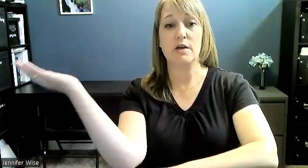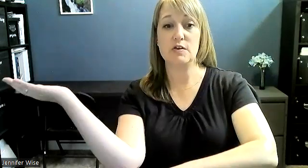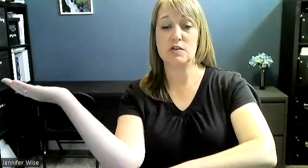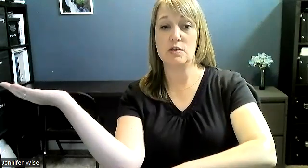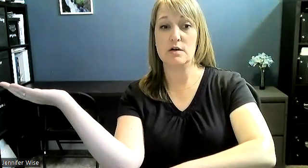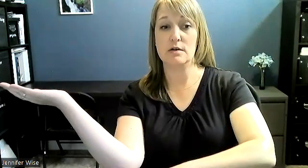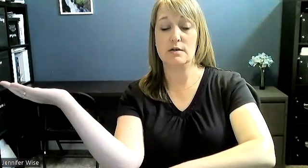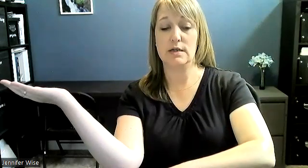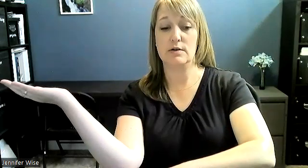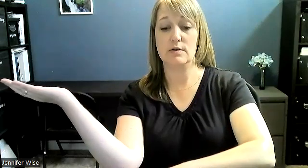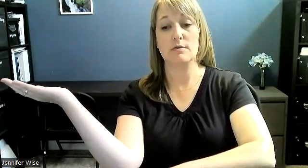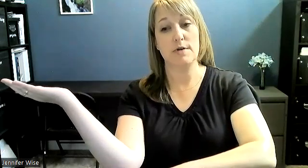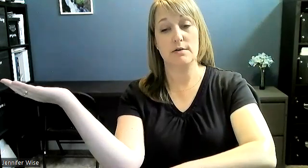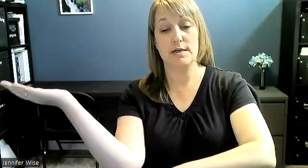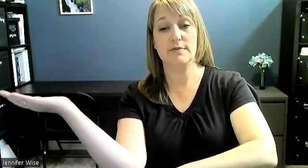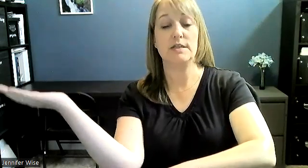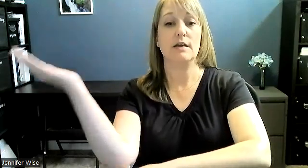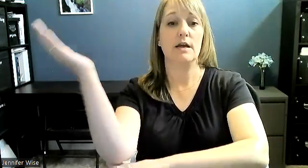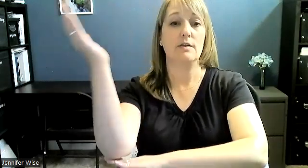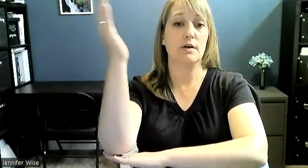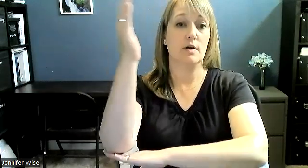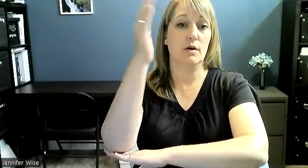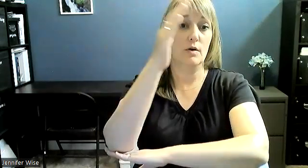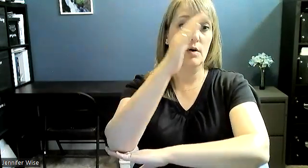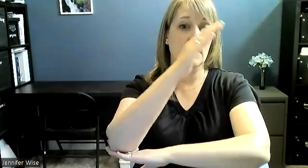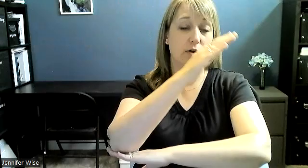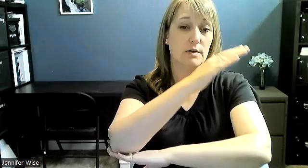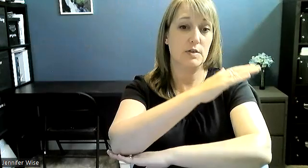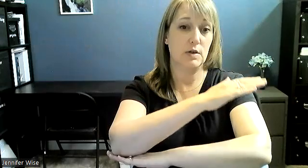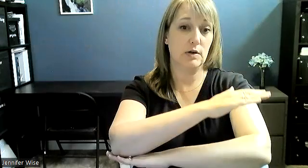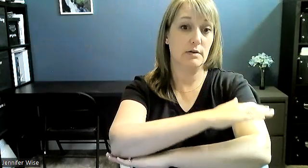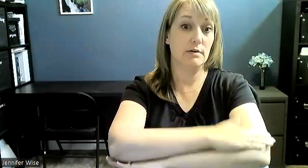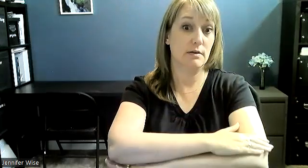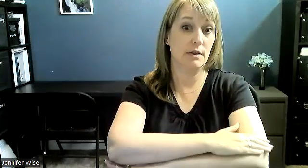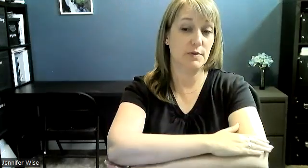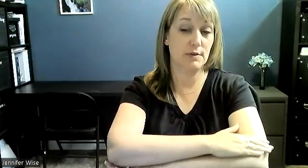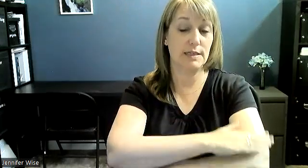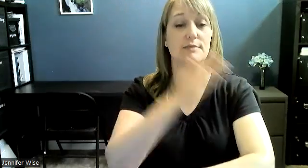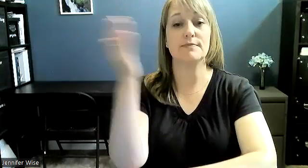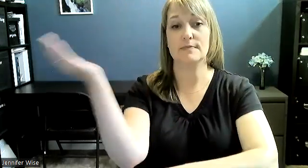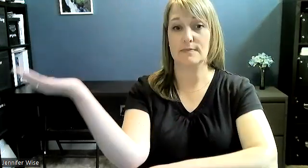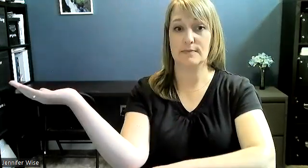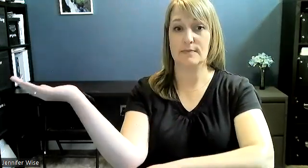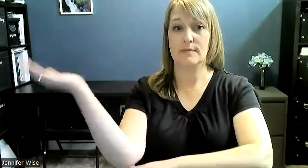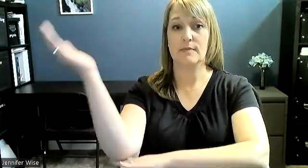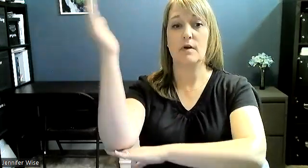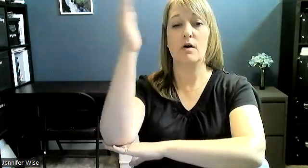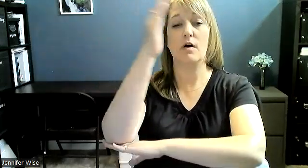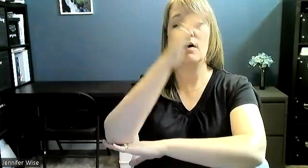you start at your right or left and then go over to your left or right. All